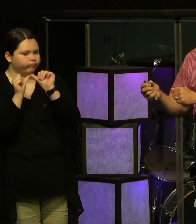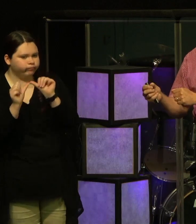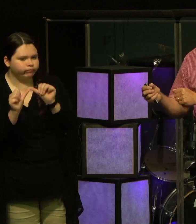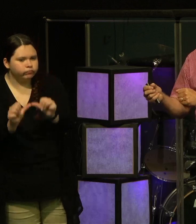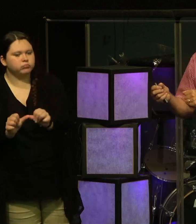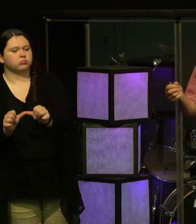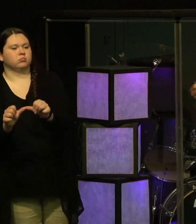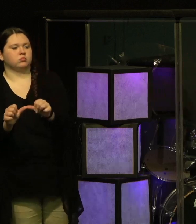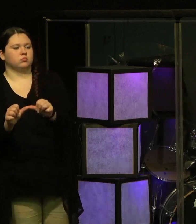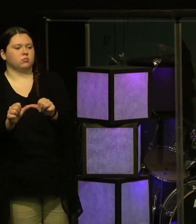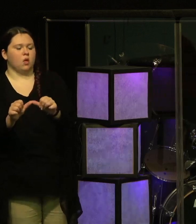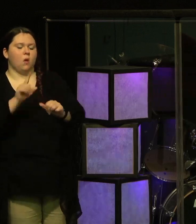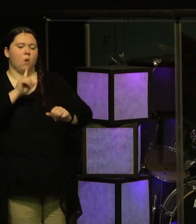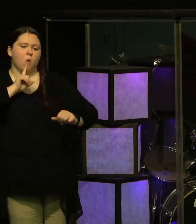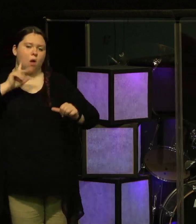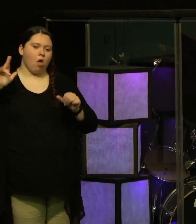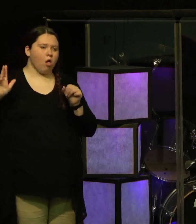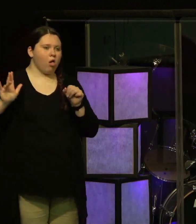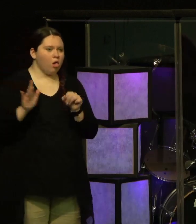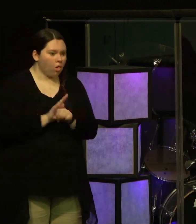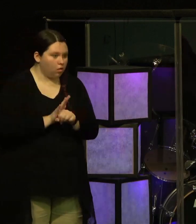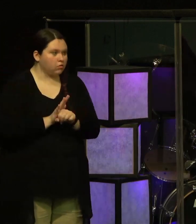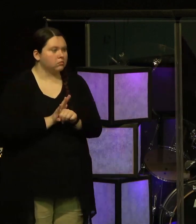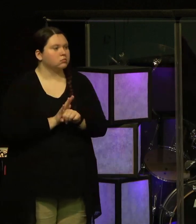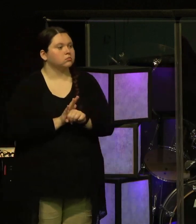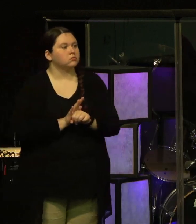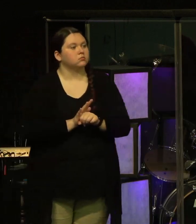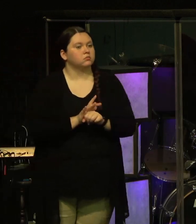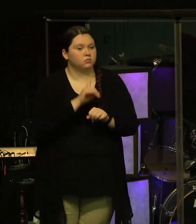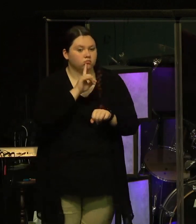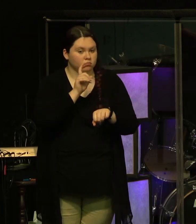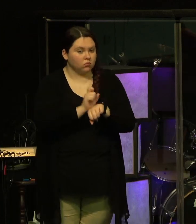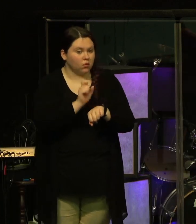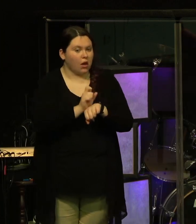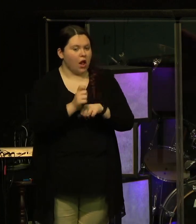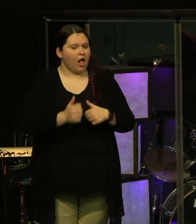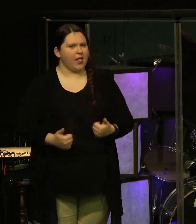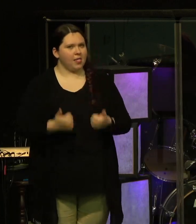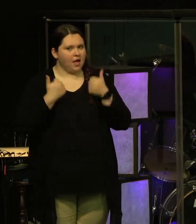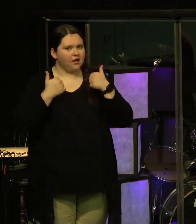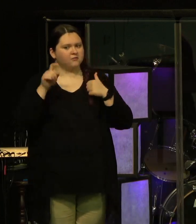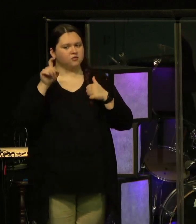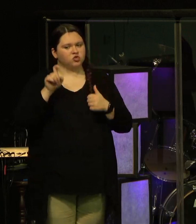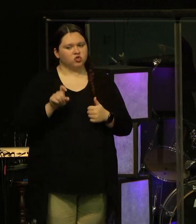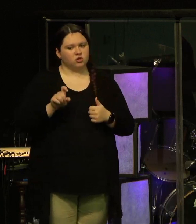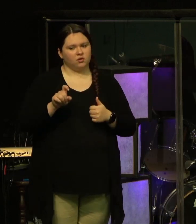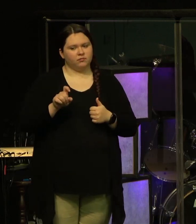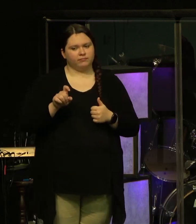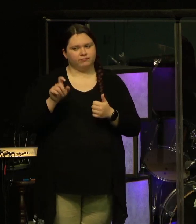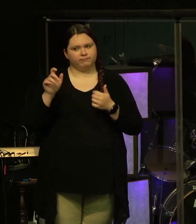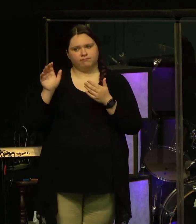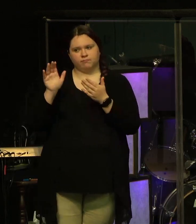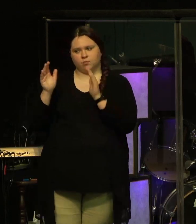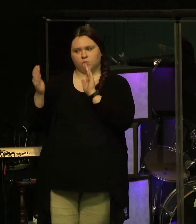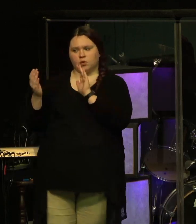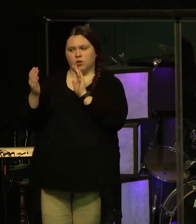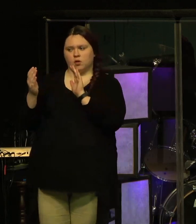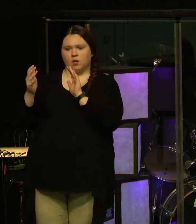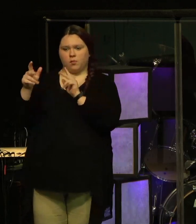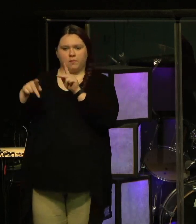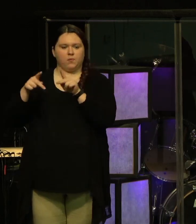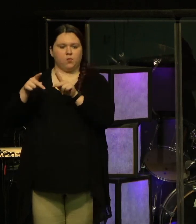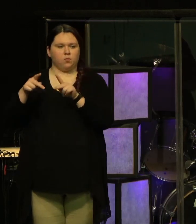Really and truly, our lives should look somewhat like the lives of those who led the early